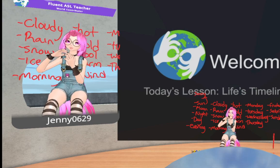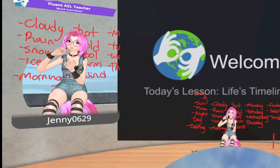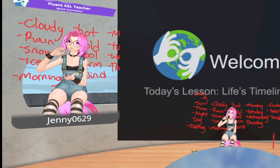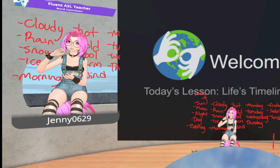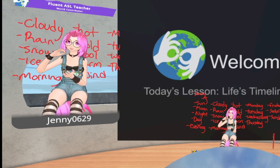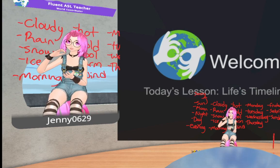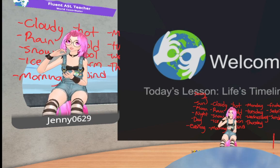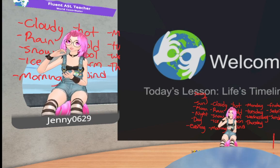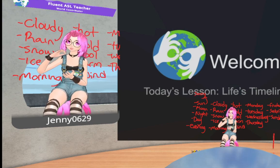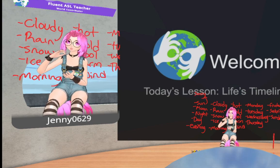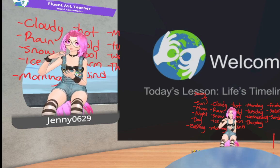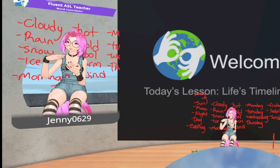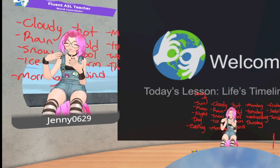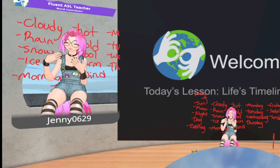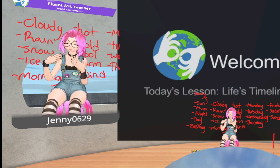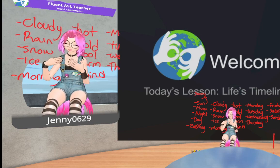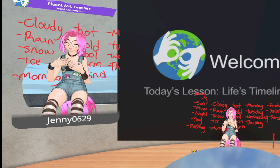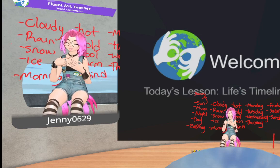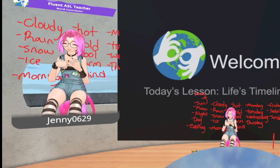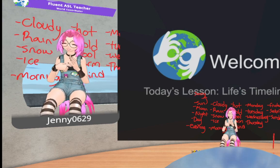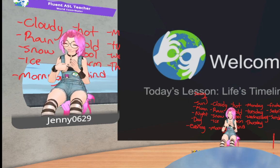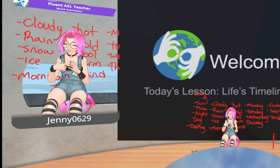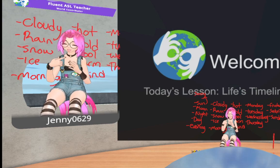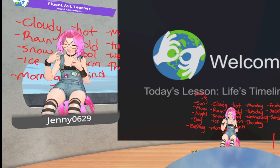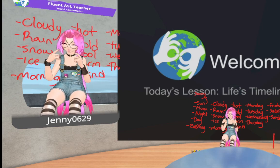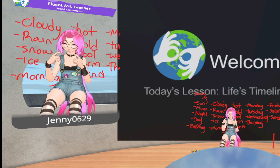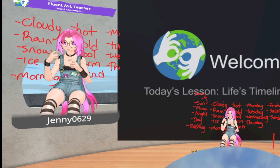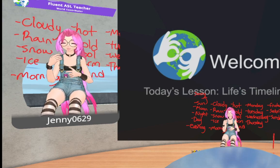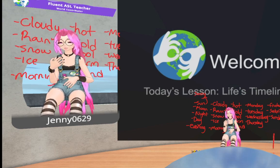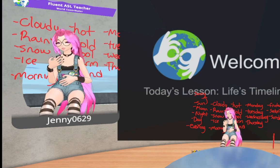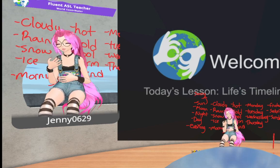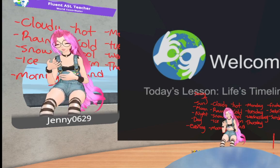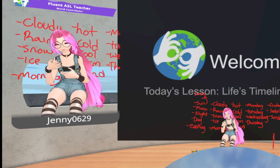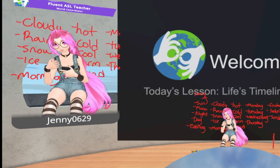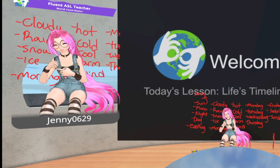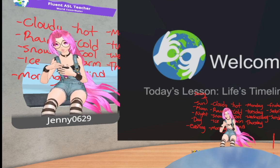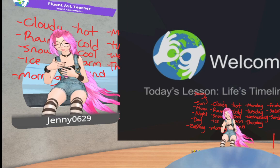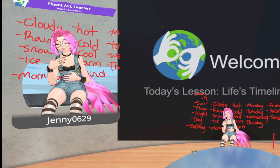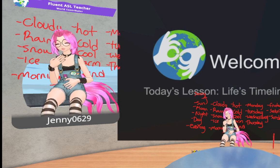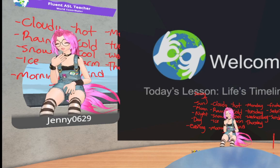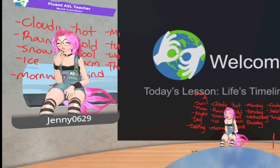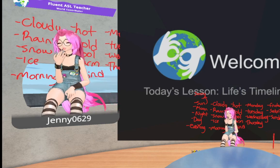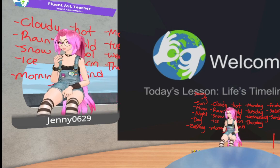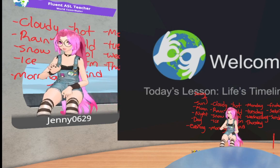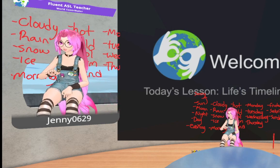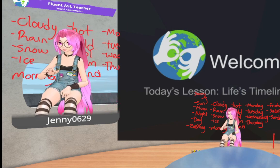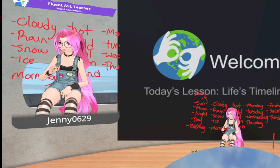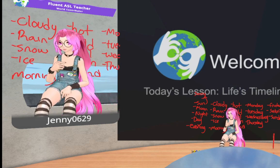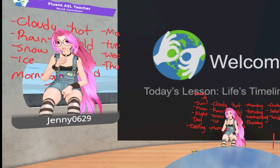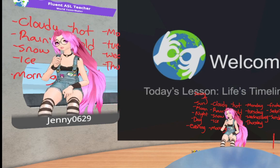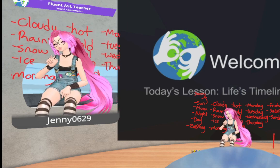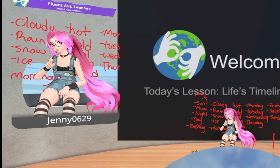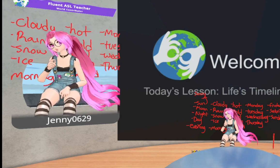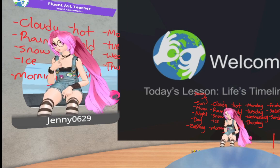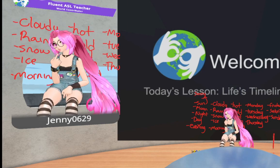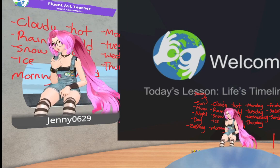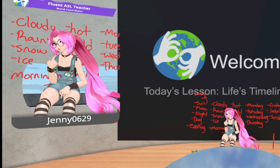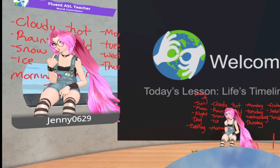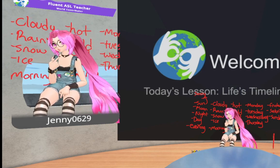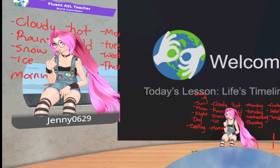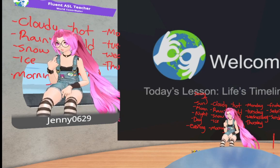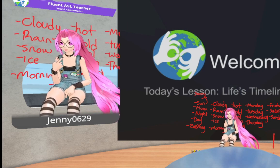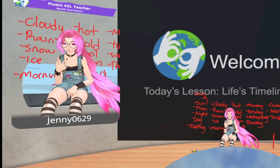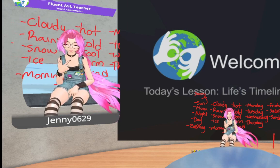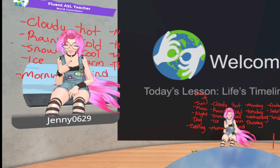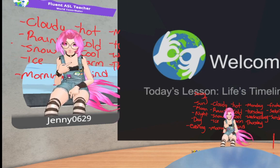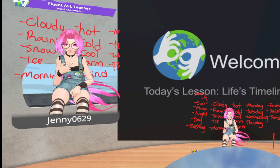mouth open, jaw lower, right? You're going to show that with your, but if you're just describing something hot in general, like it's just hot, you don't need to have your